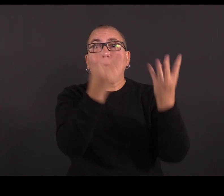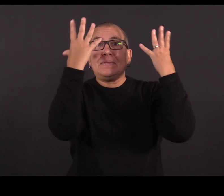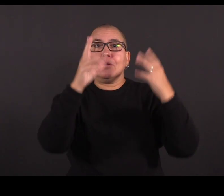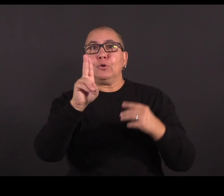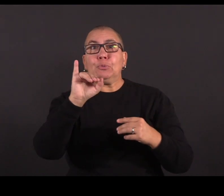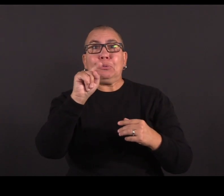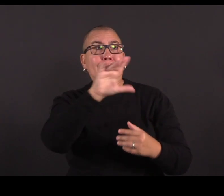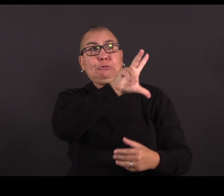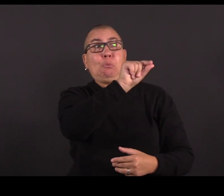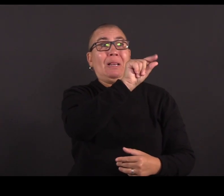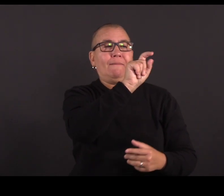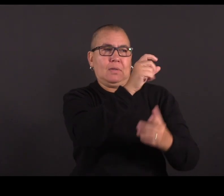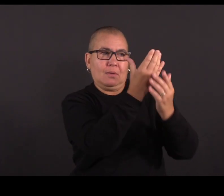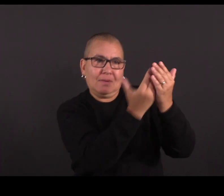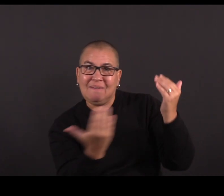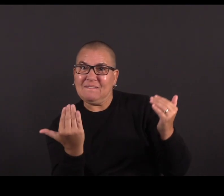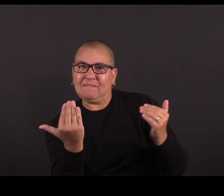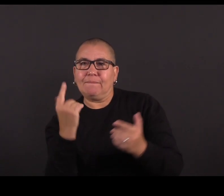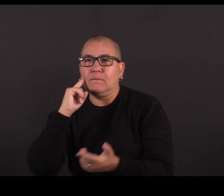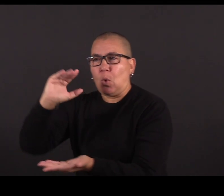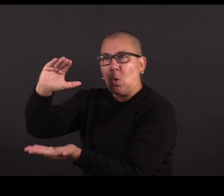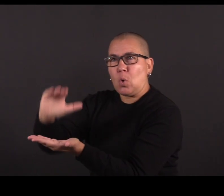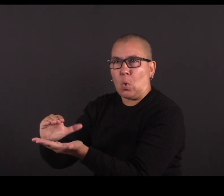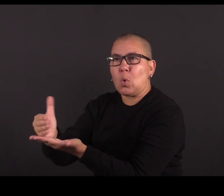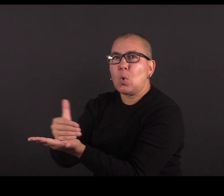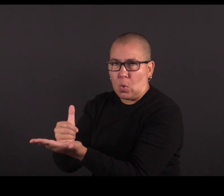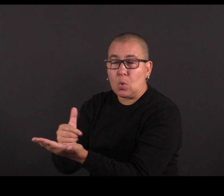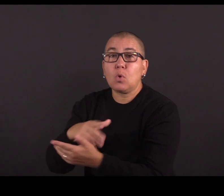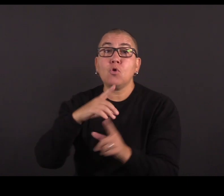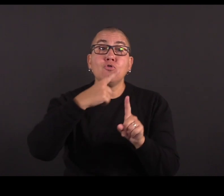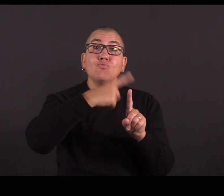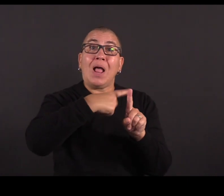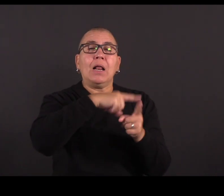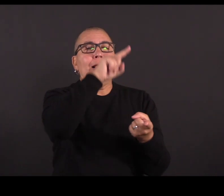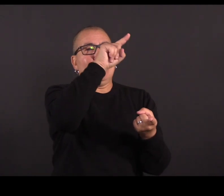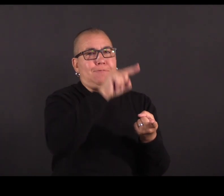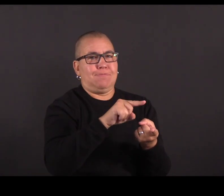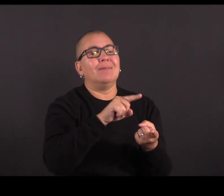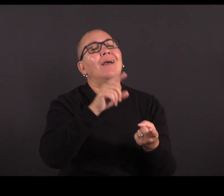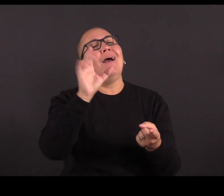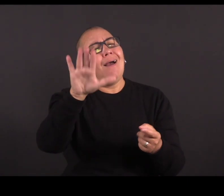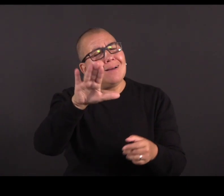Prospective tenants must meet income eligibility requirements.